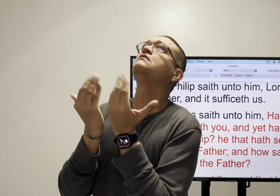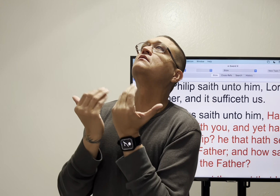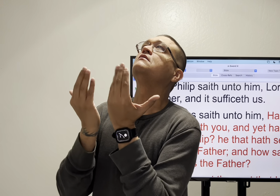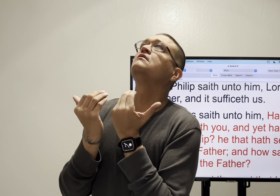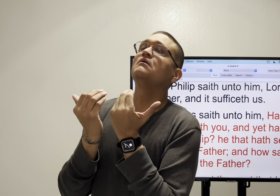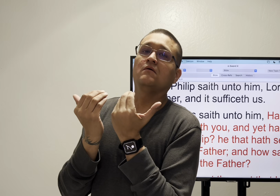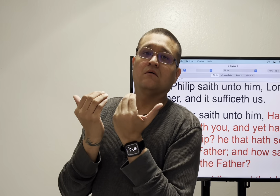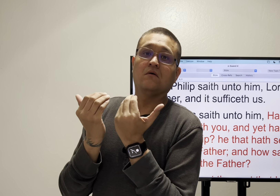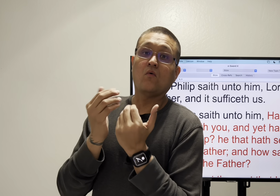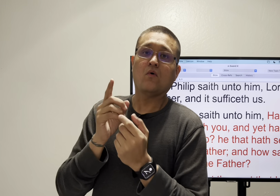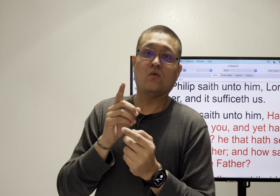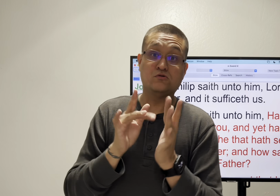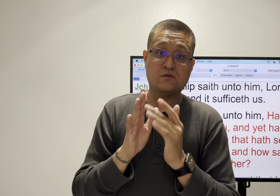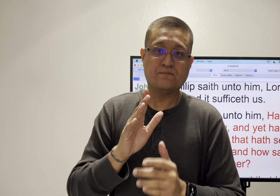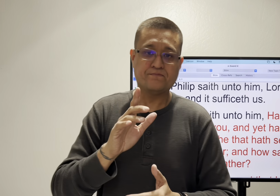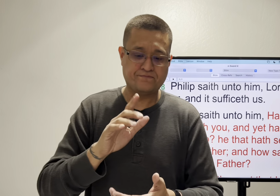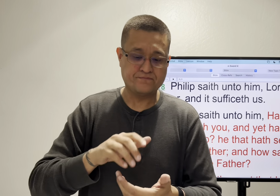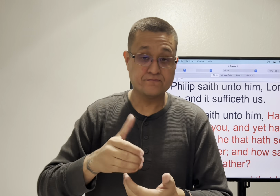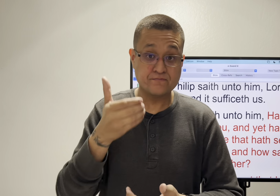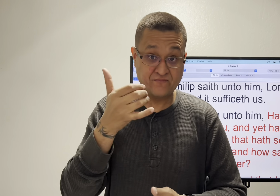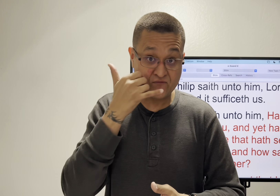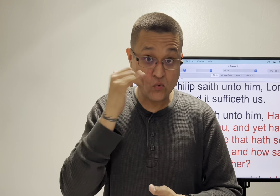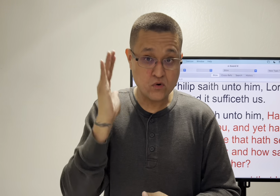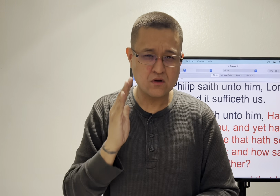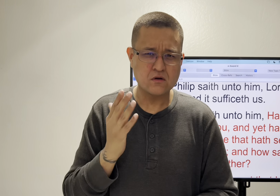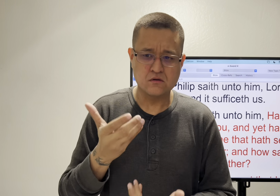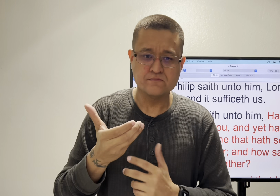Jesus didn't, you know, turn around and start speaking to the Spirit in heaven.